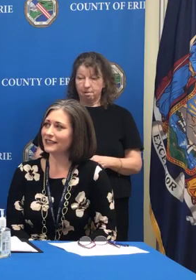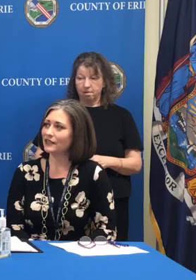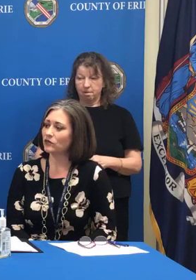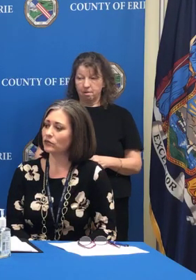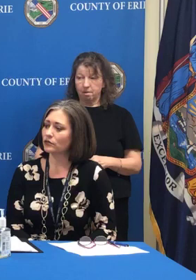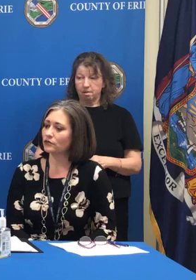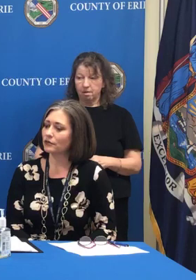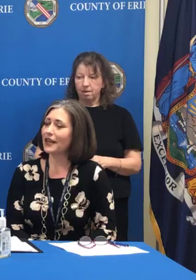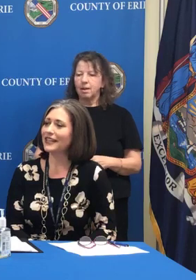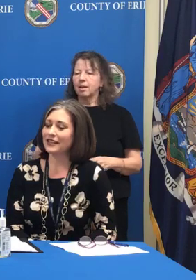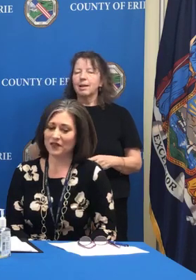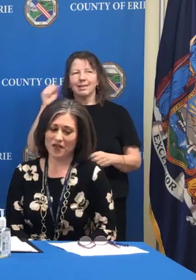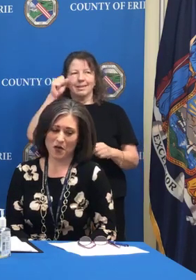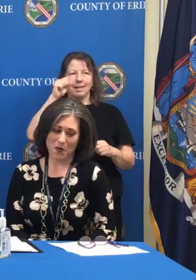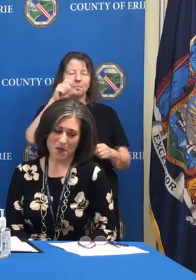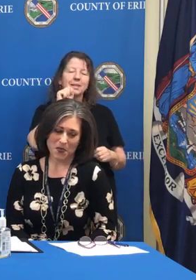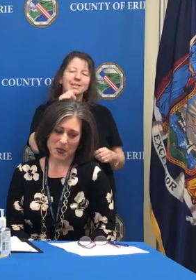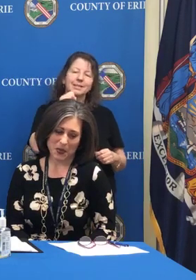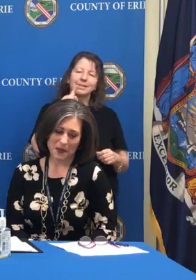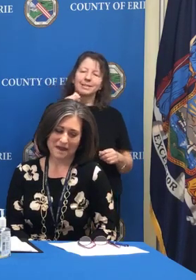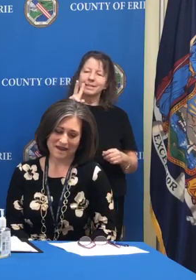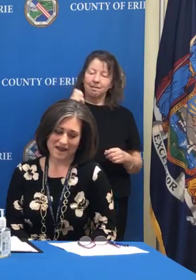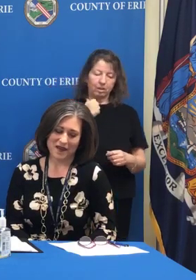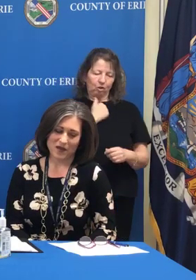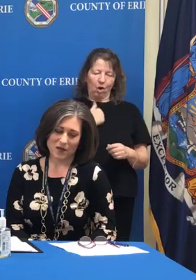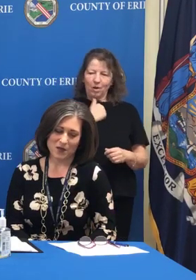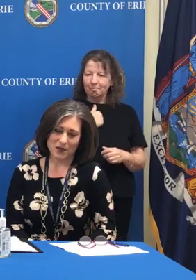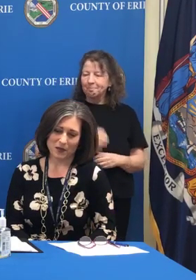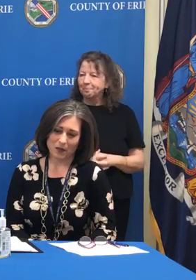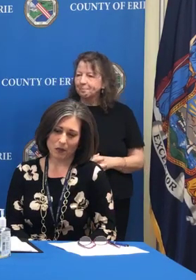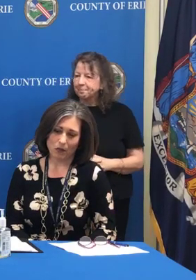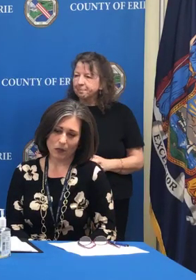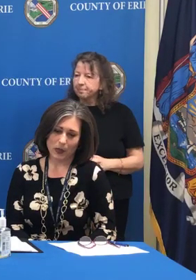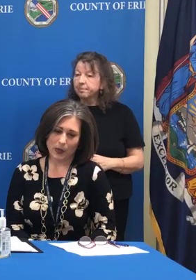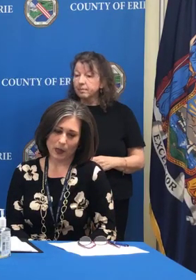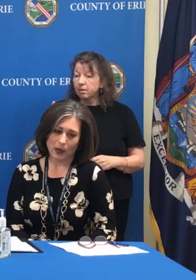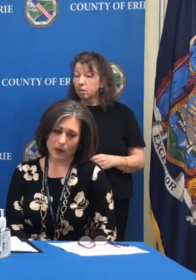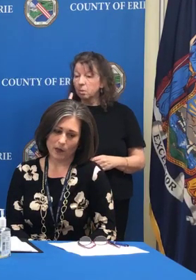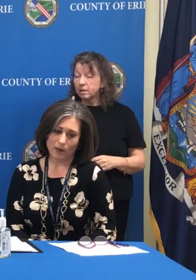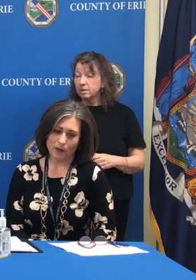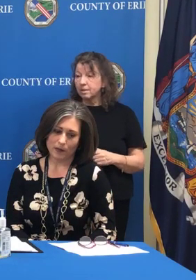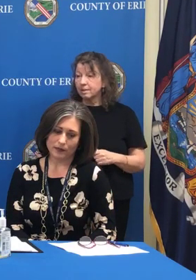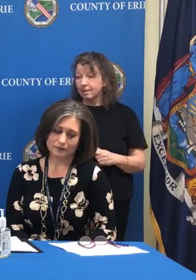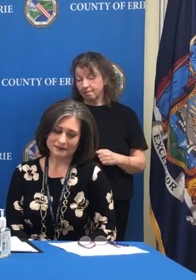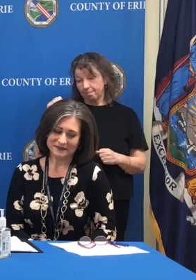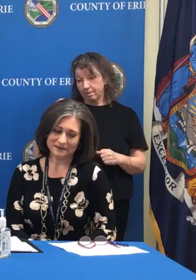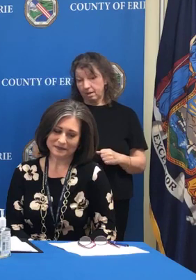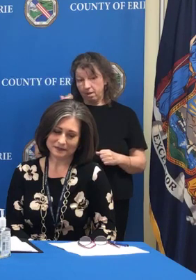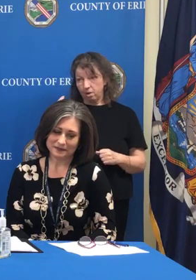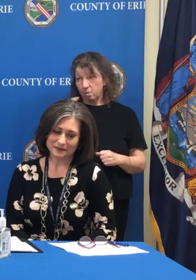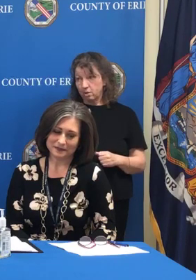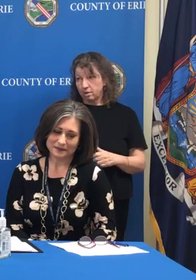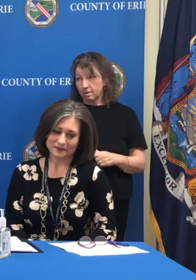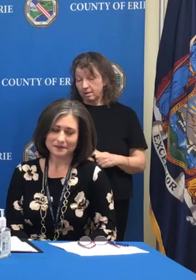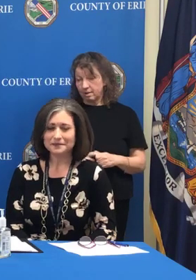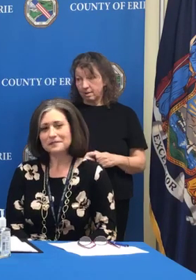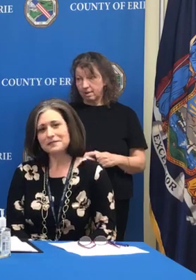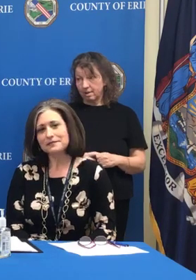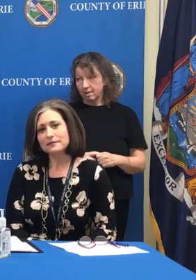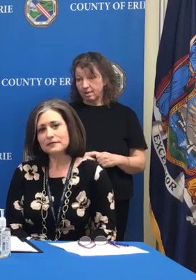If not, we'll go to... Yes, I'm here. All right, Steve. Sorry. Do you have any other questions? Are you there? Yes. Do you have any other